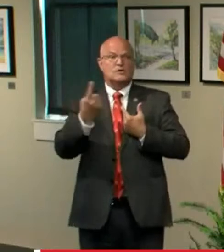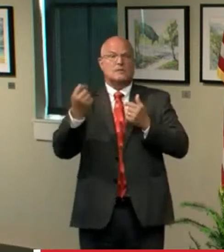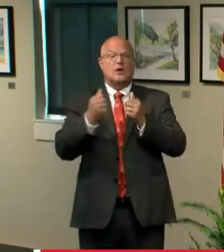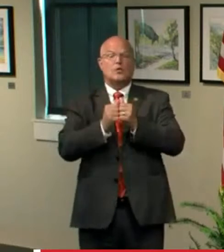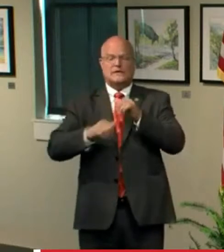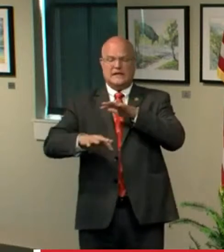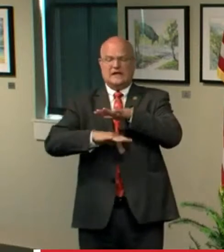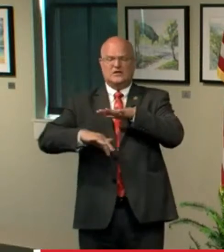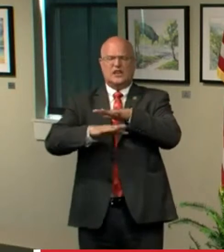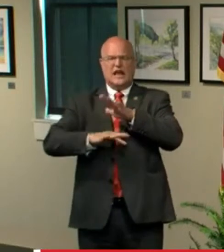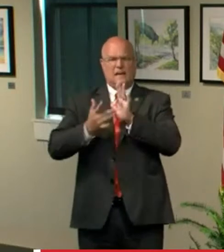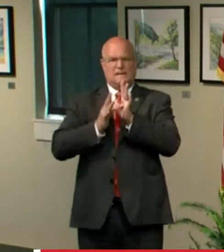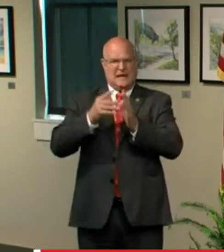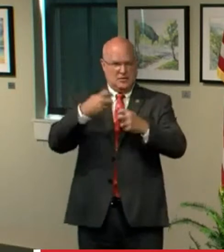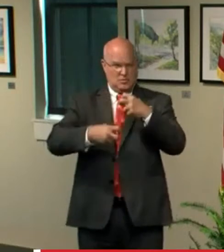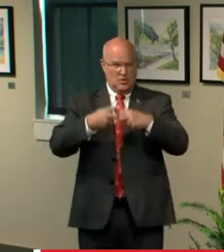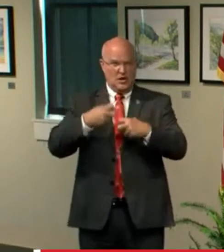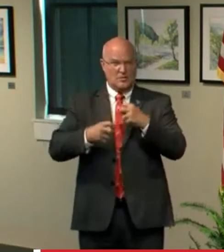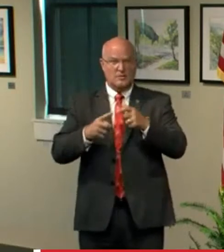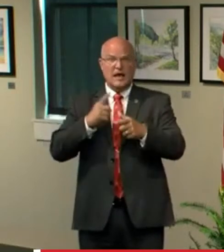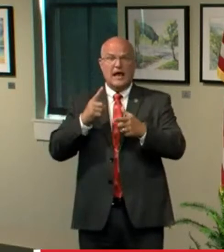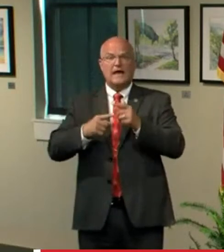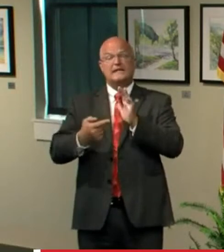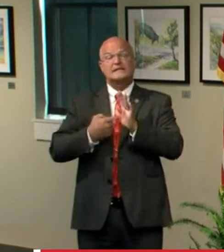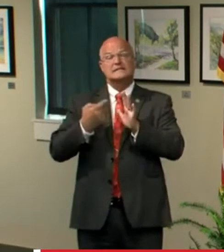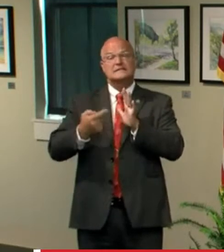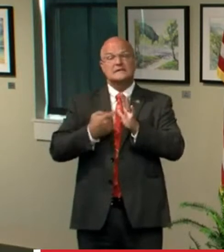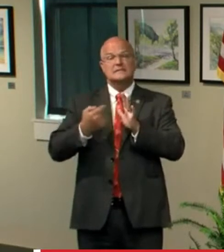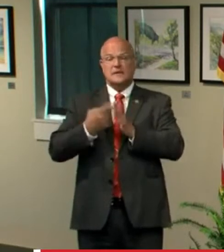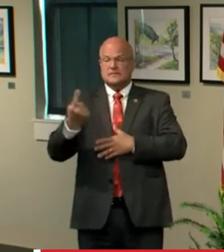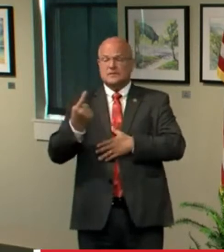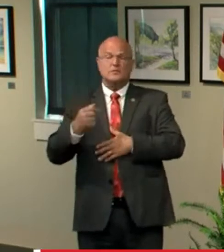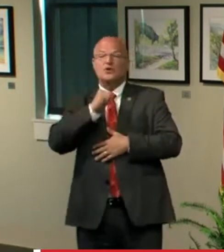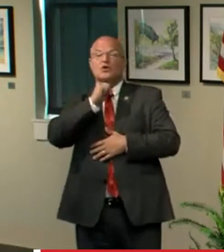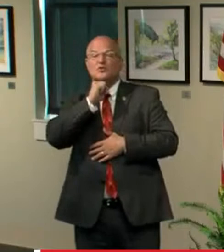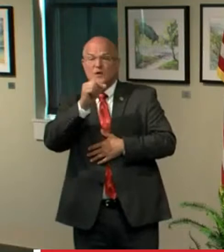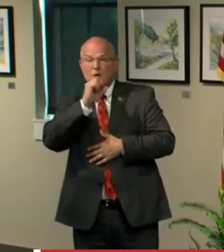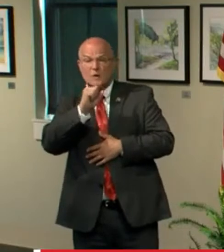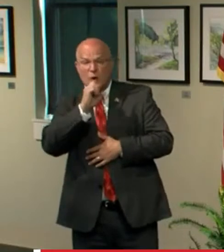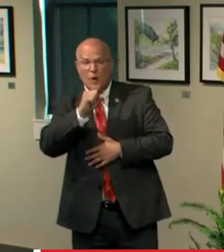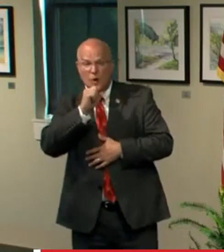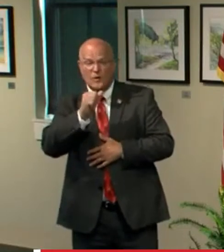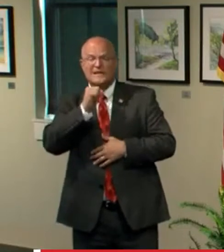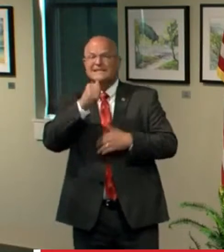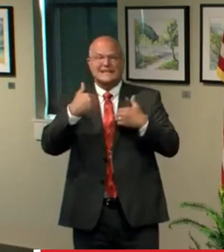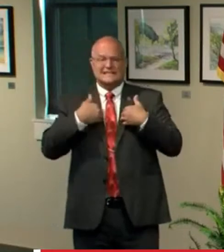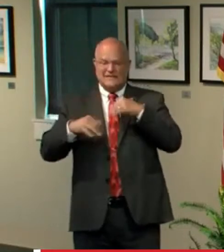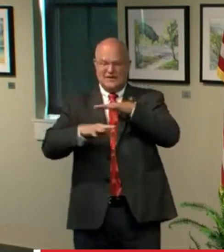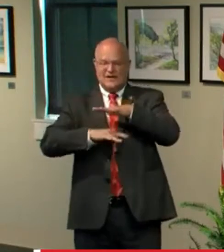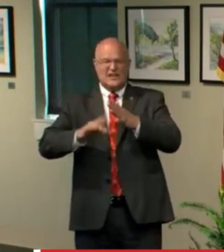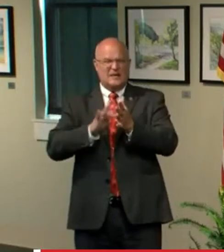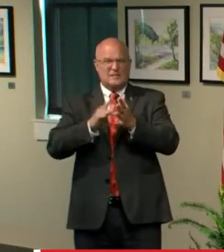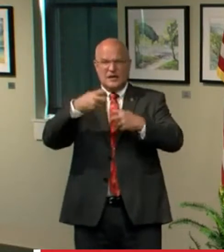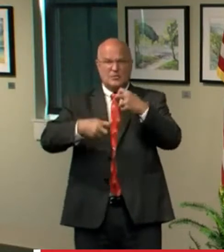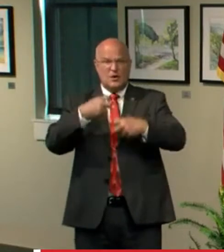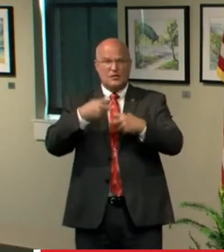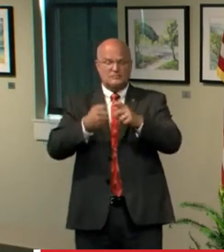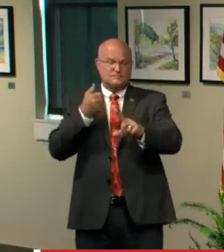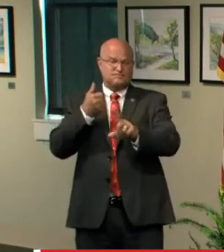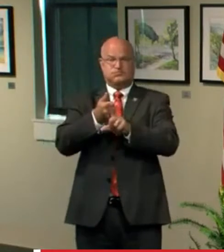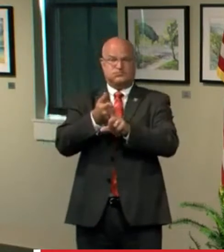with an underlying medical condition, and then sometimes someone who's not so old and doesn't have underlying medical